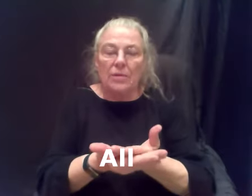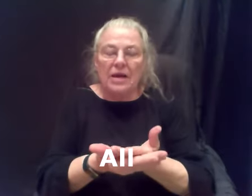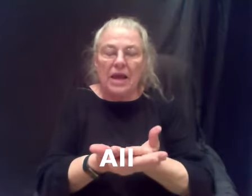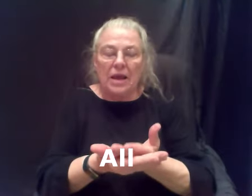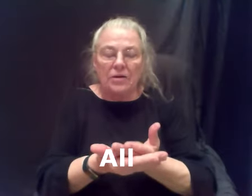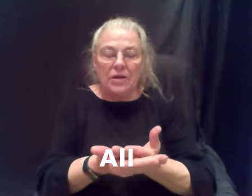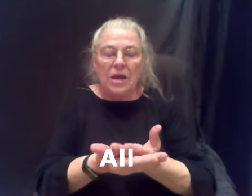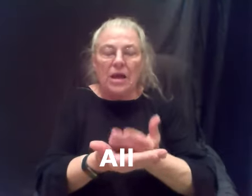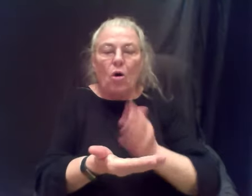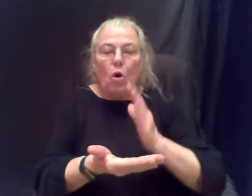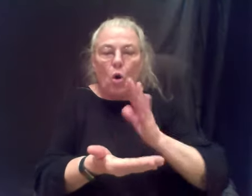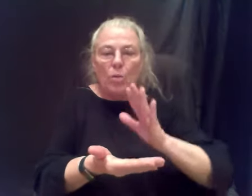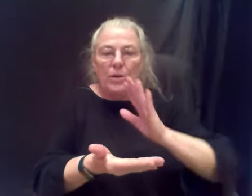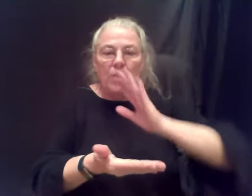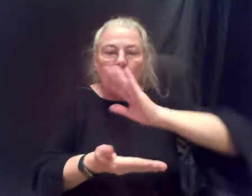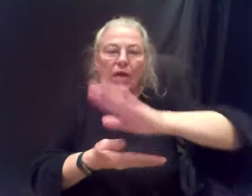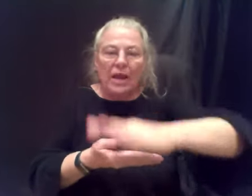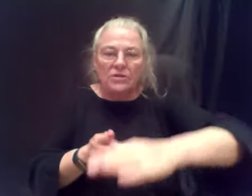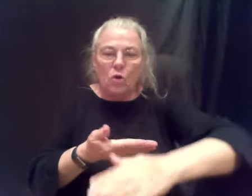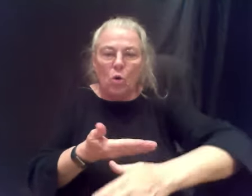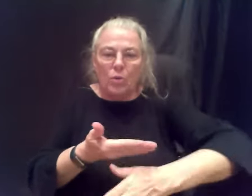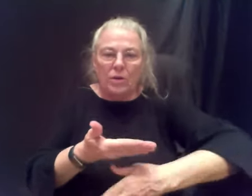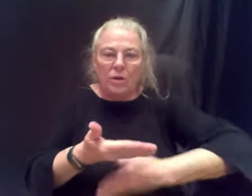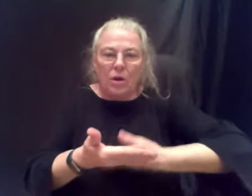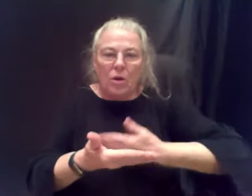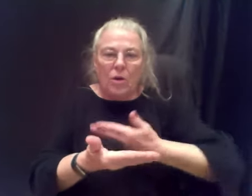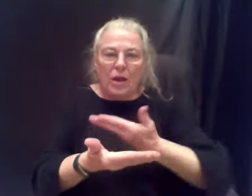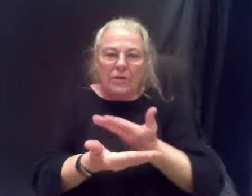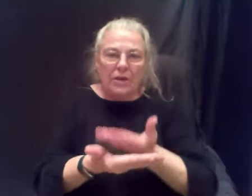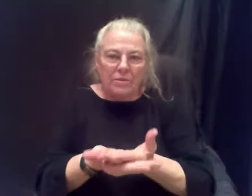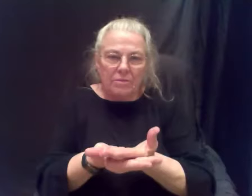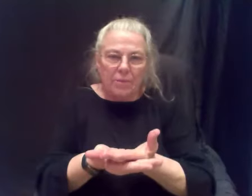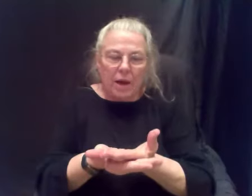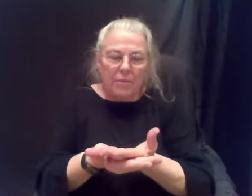hand. Open, both hands open, and then palm up